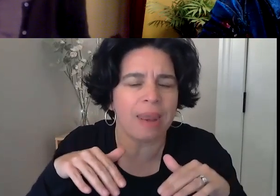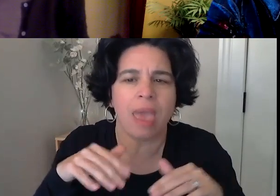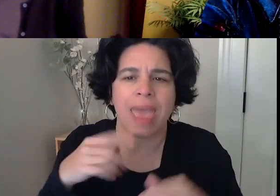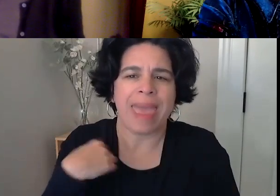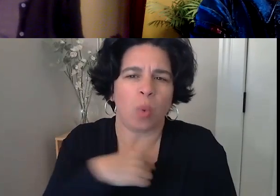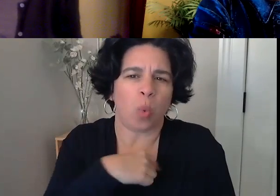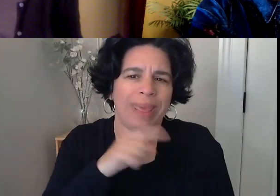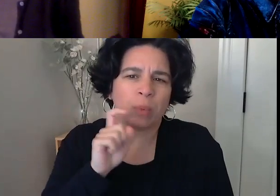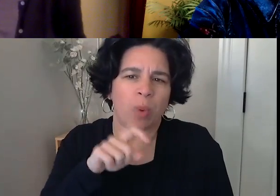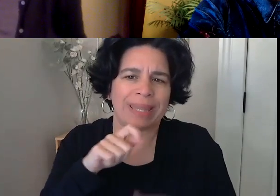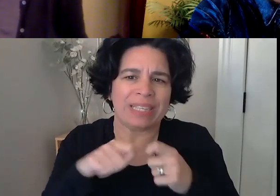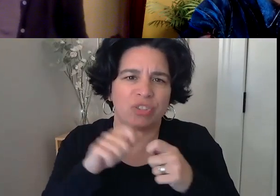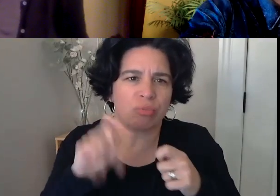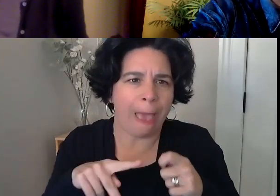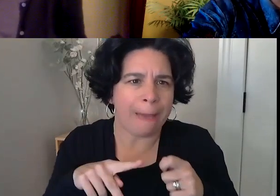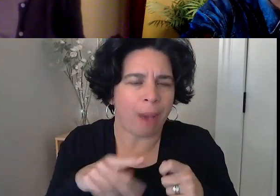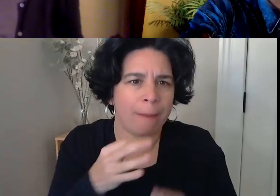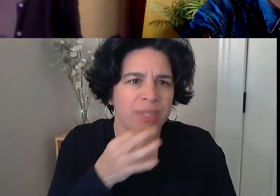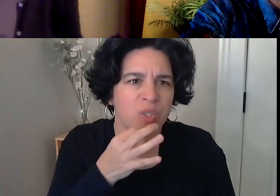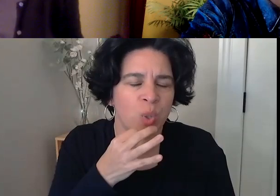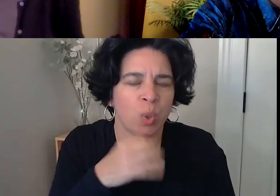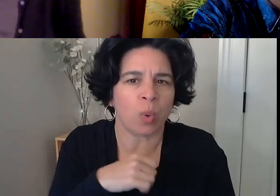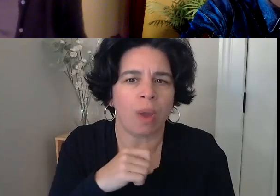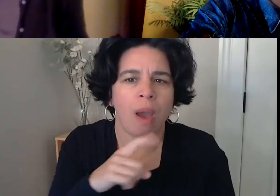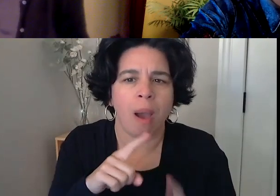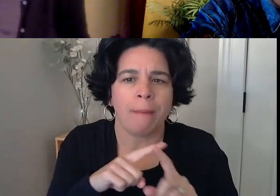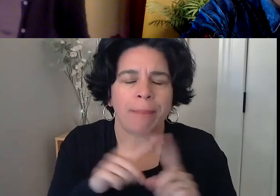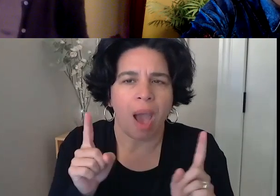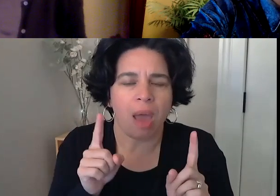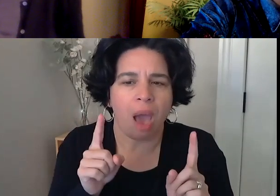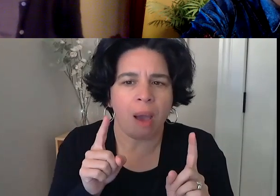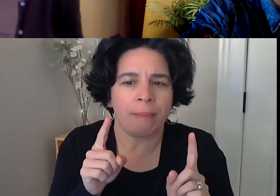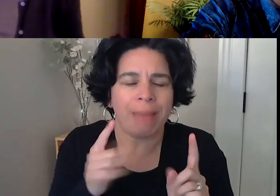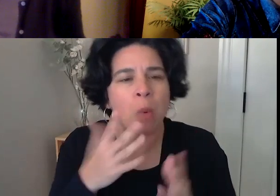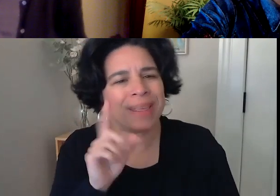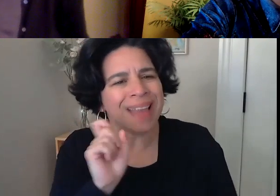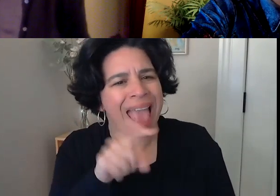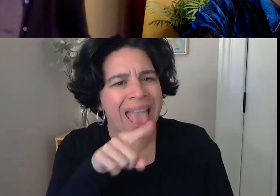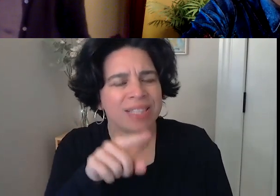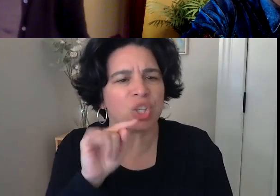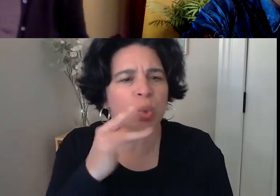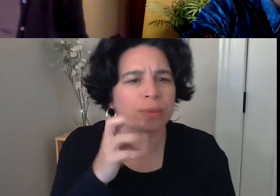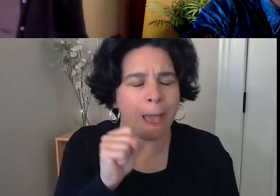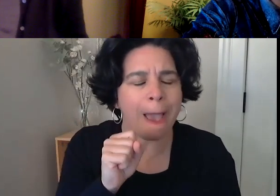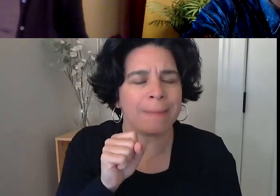I don't see any yet in the chat or the Q&A section. And I know we need to wrap up soon.